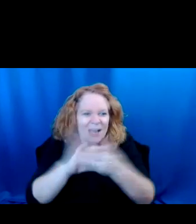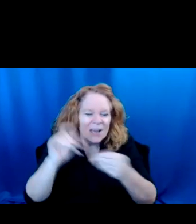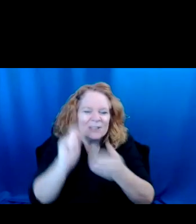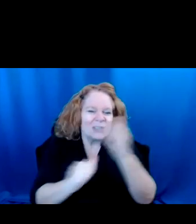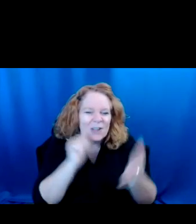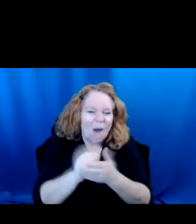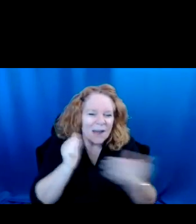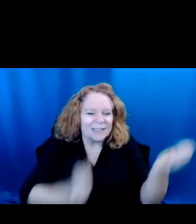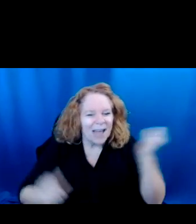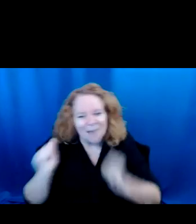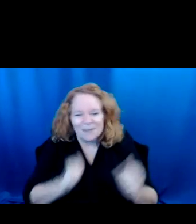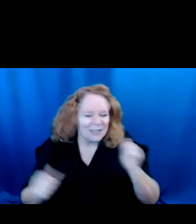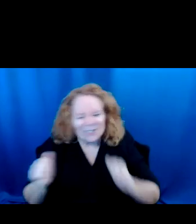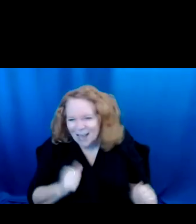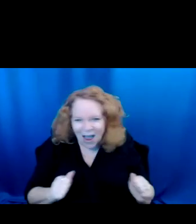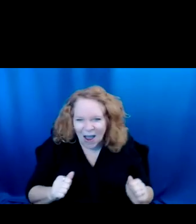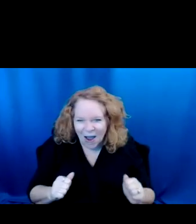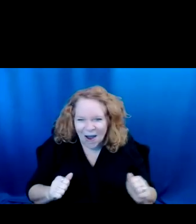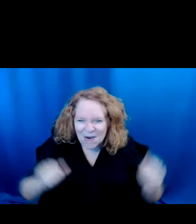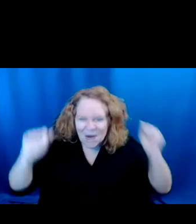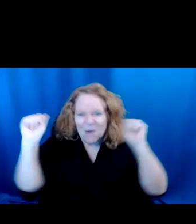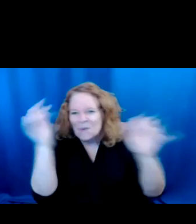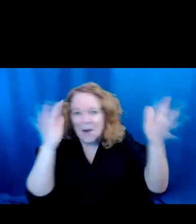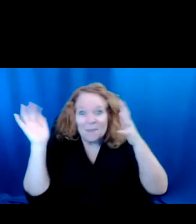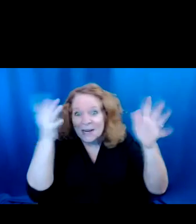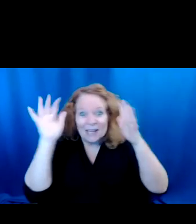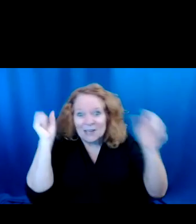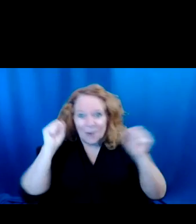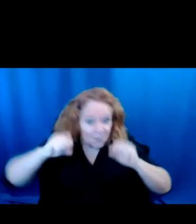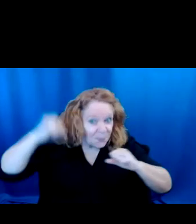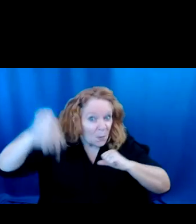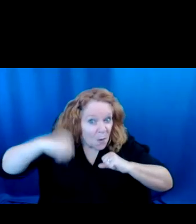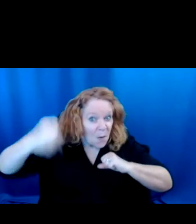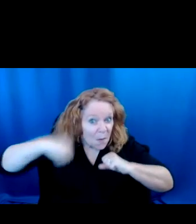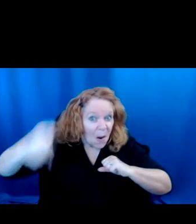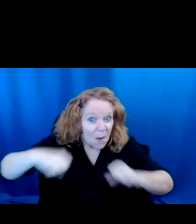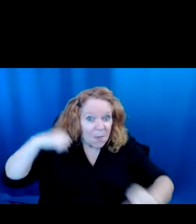Storytime Show! Whoopity-doo!